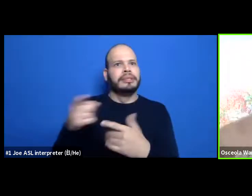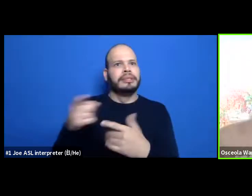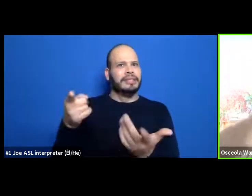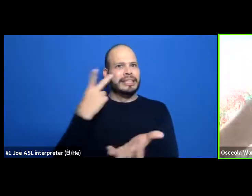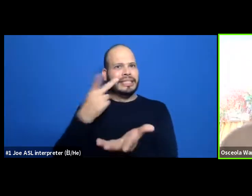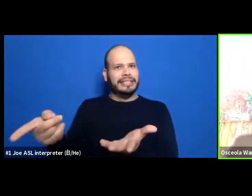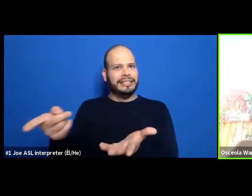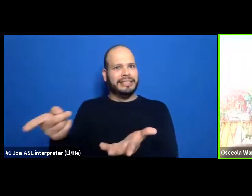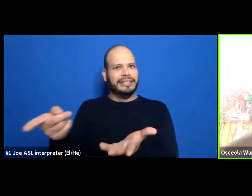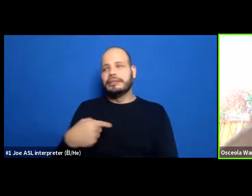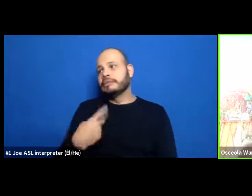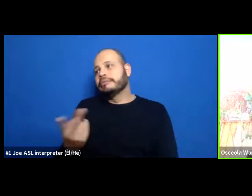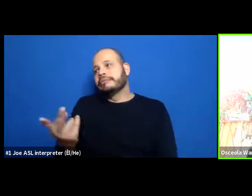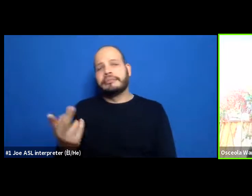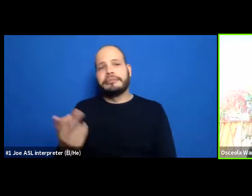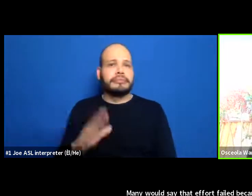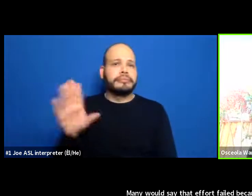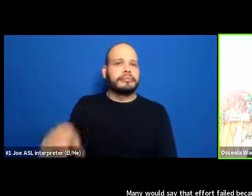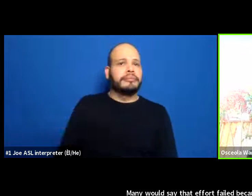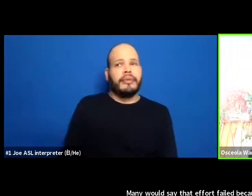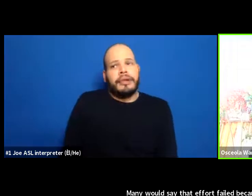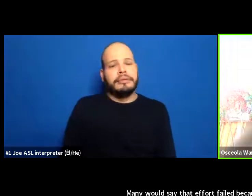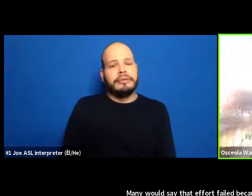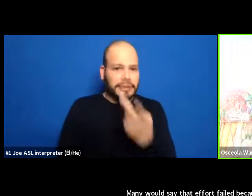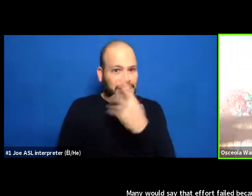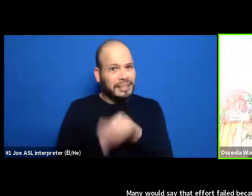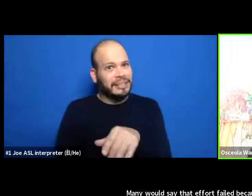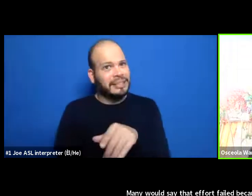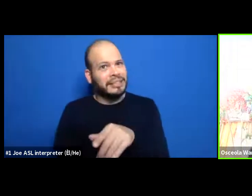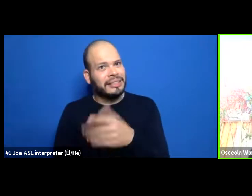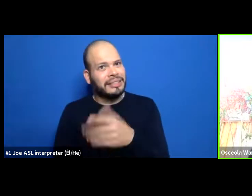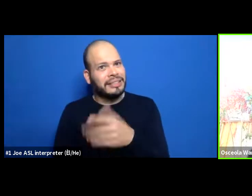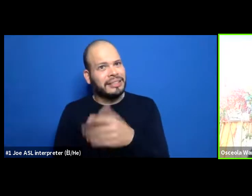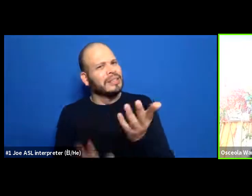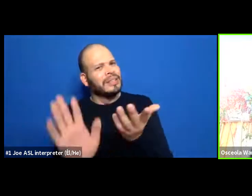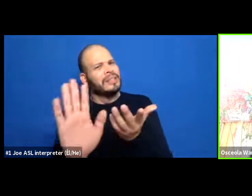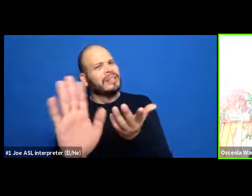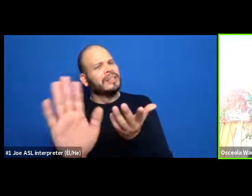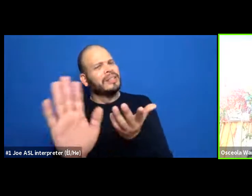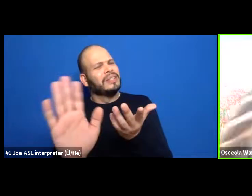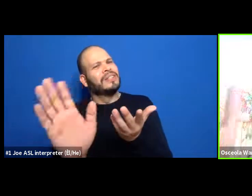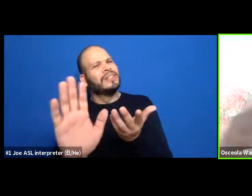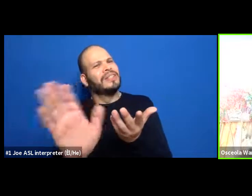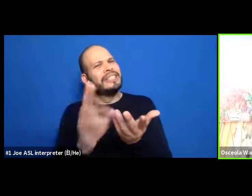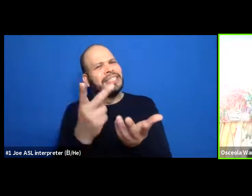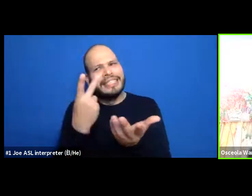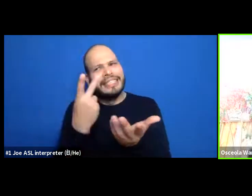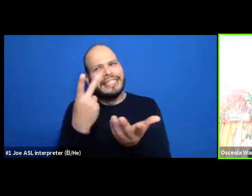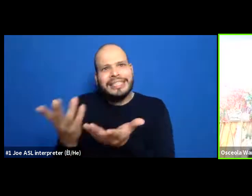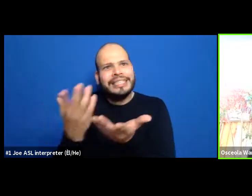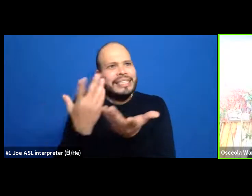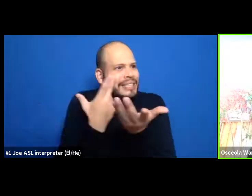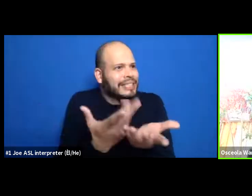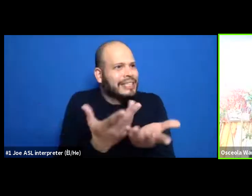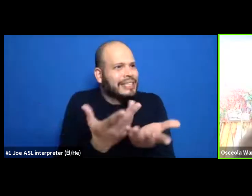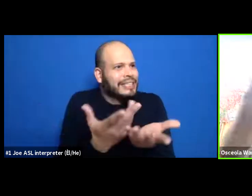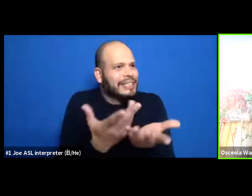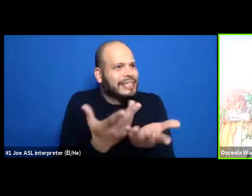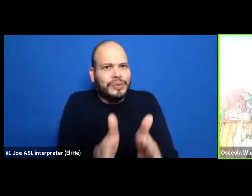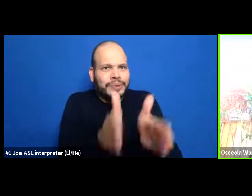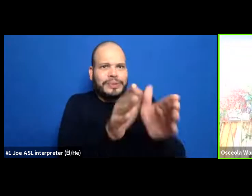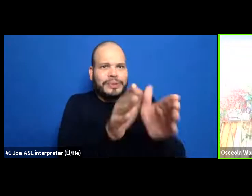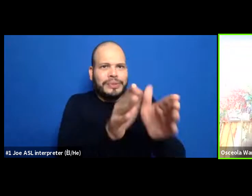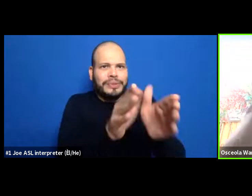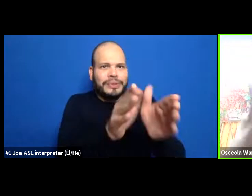to actively combat that by developing love for other people and understanding of other people's struggle. But